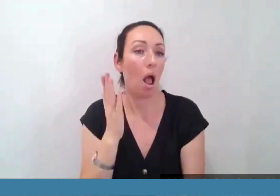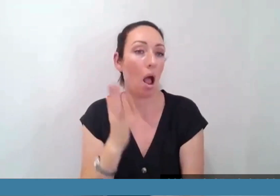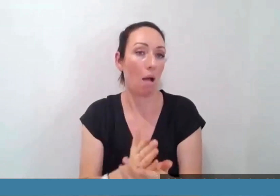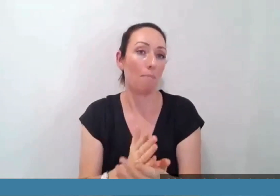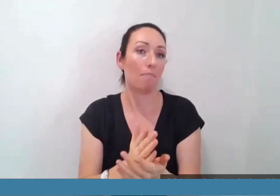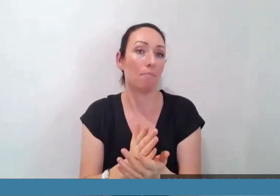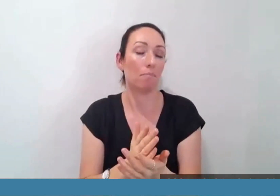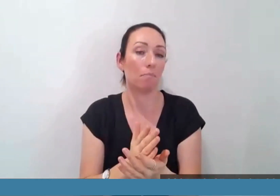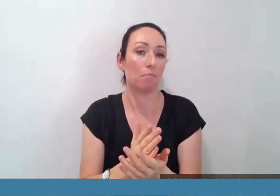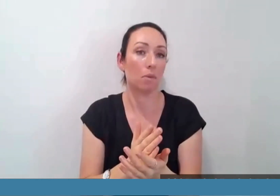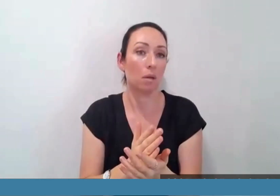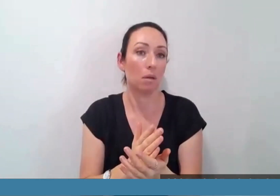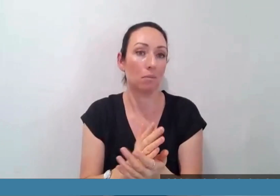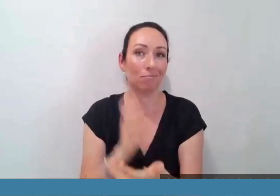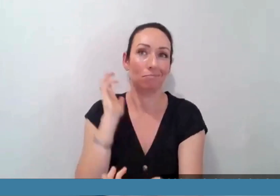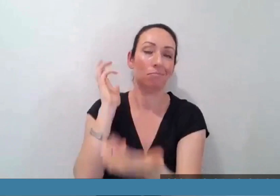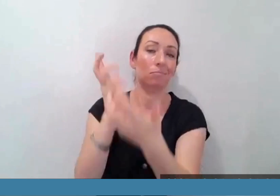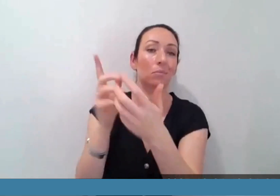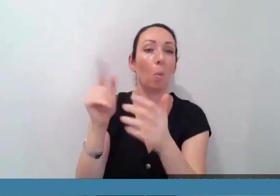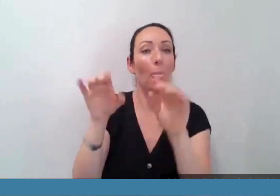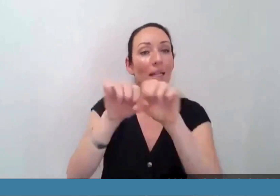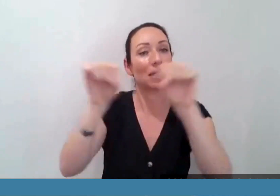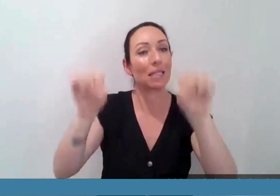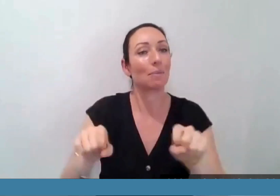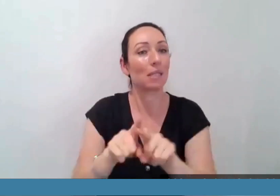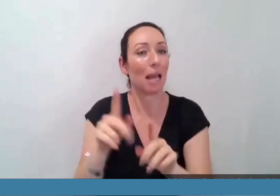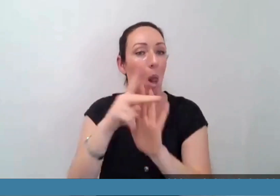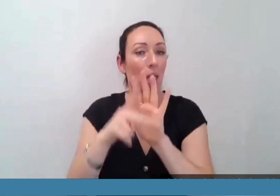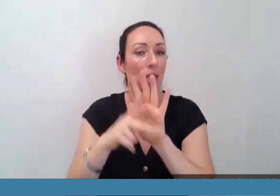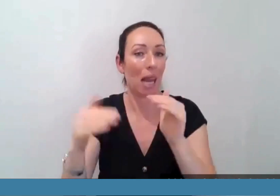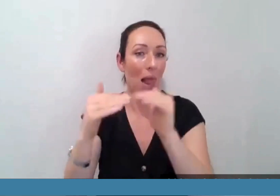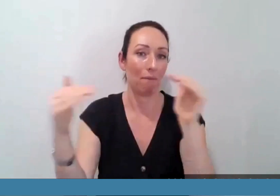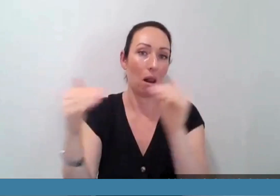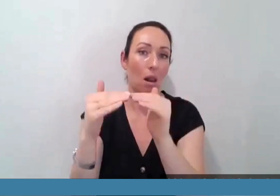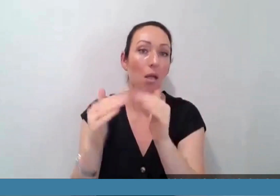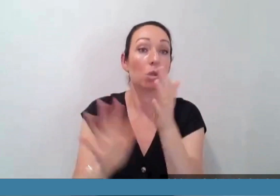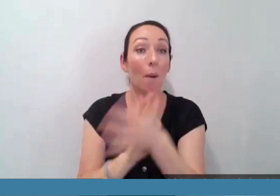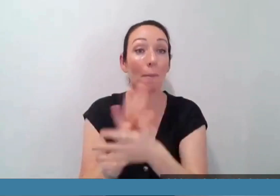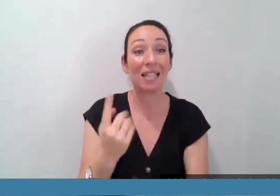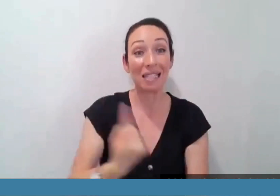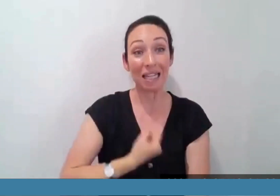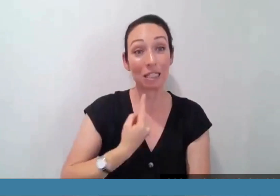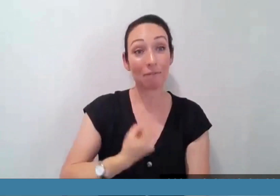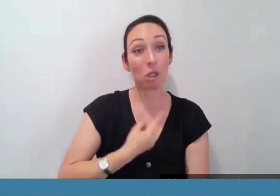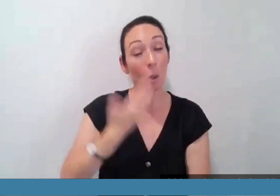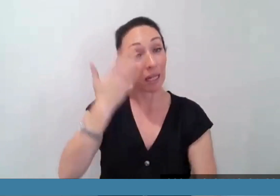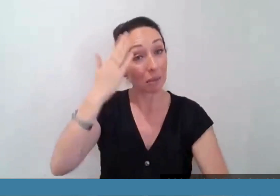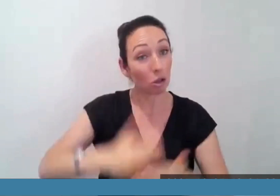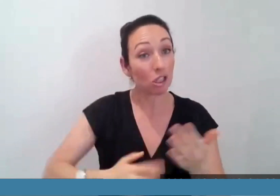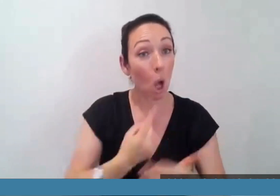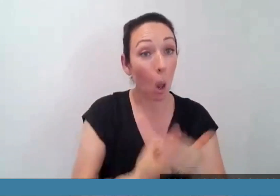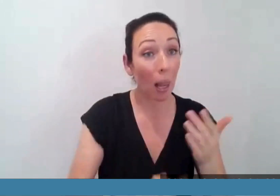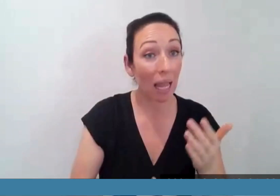and policy level. It's not just about individual experiences or individual transition